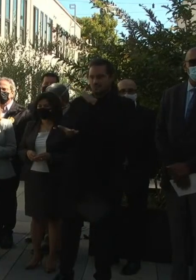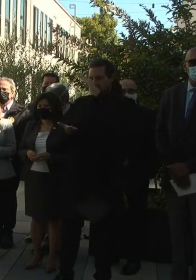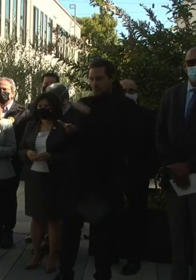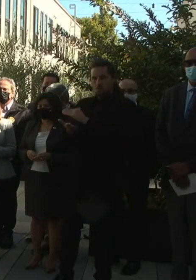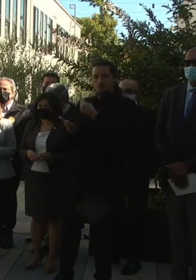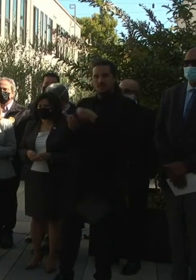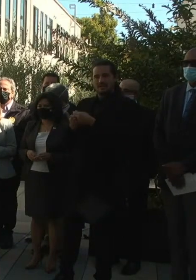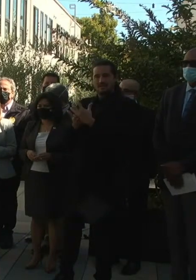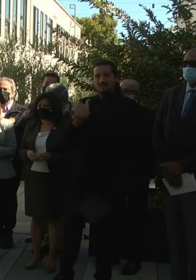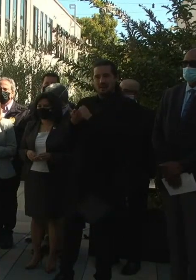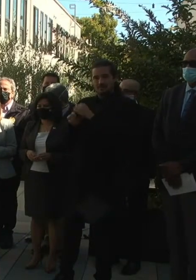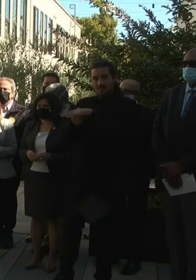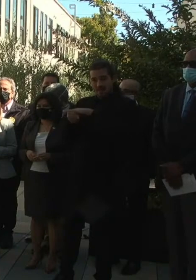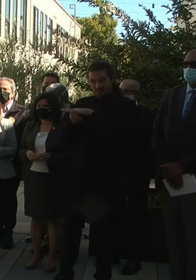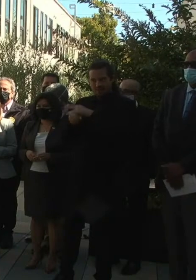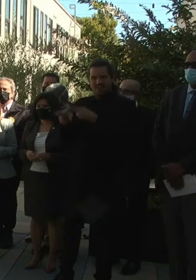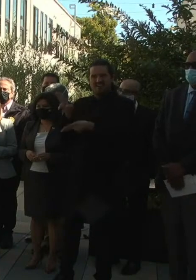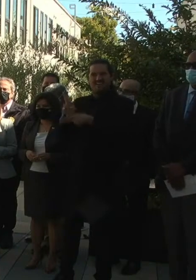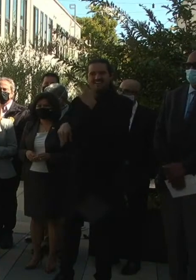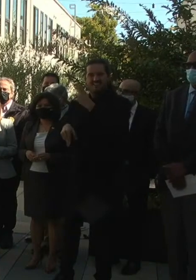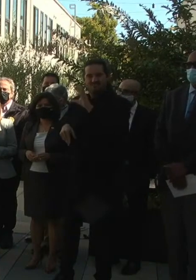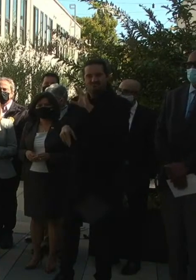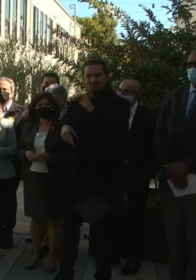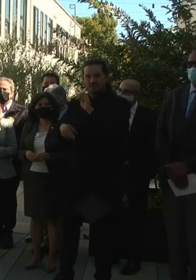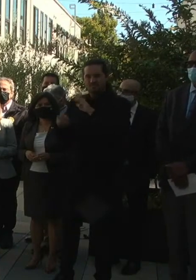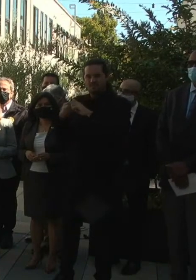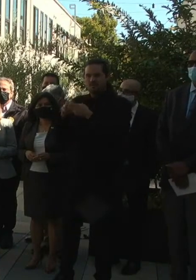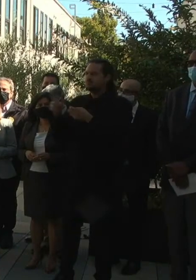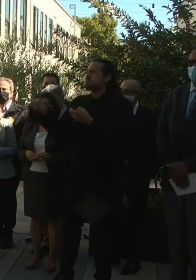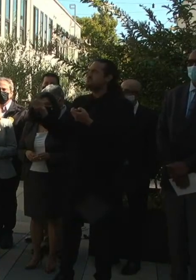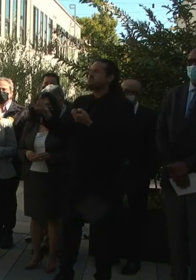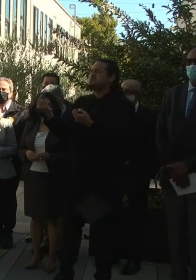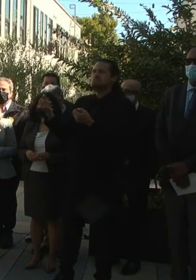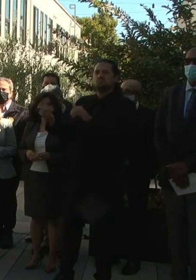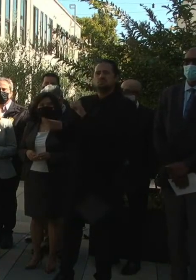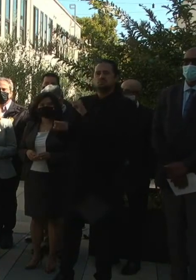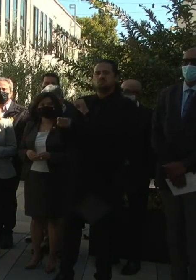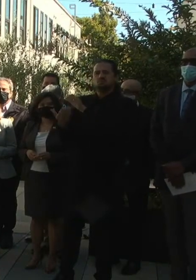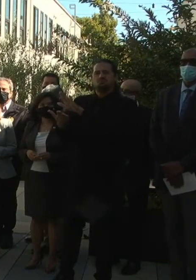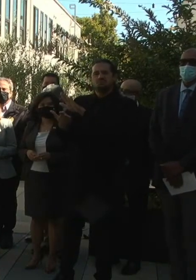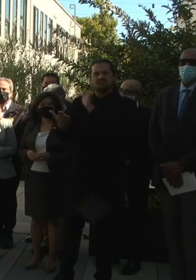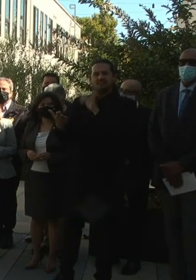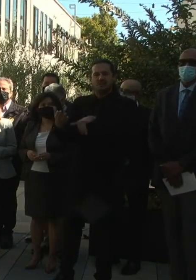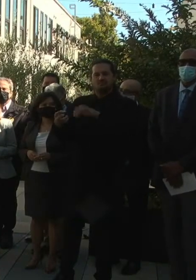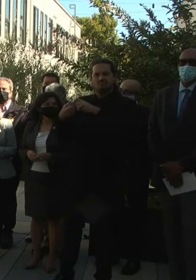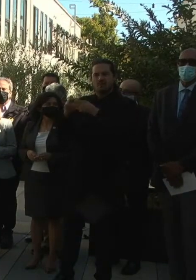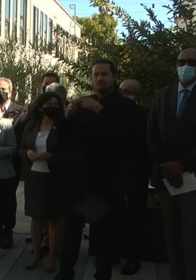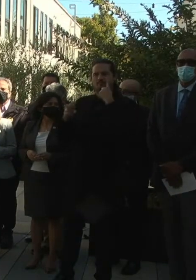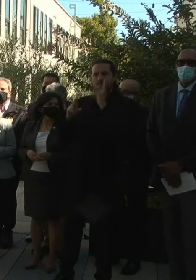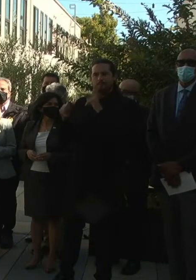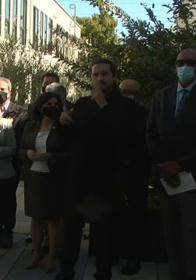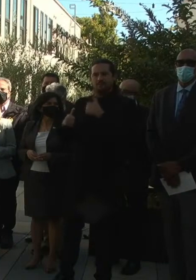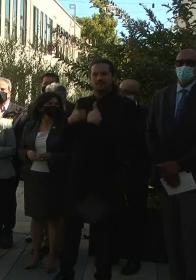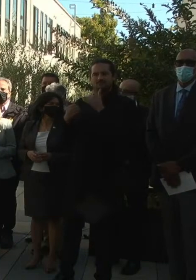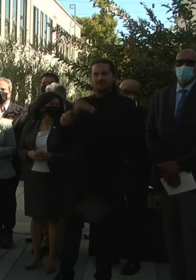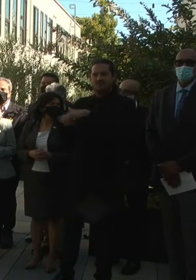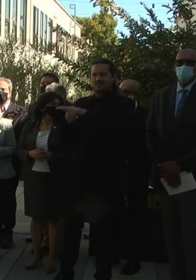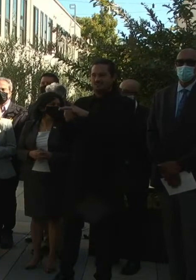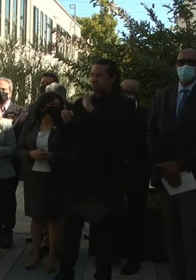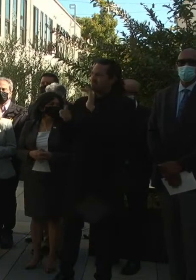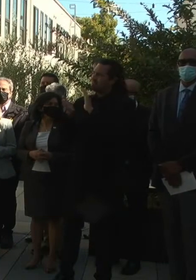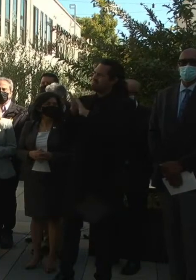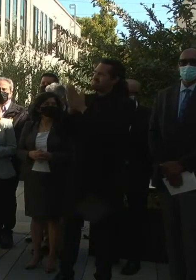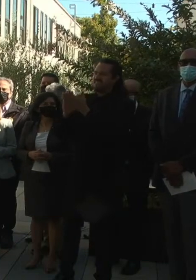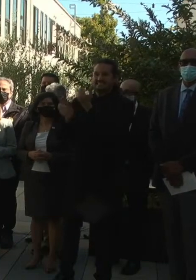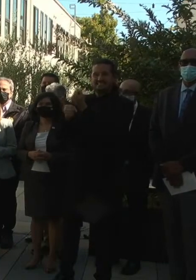going to do to address for the residents of places like this, that they're going to be safe? What specifically